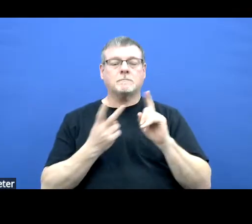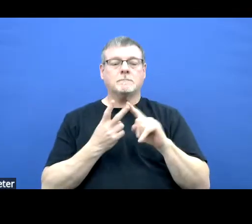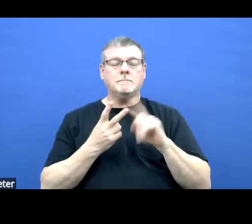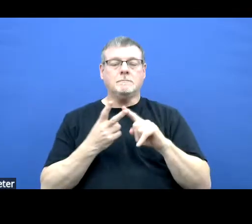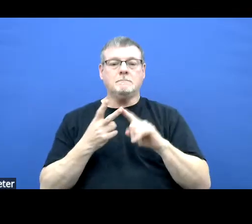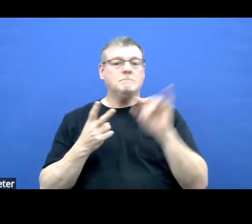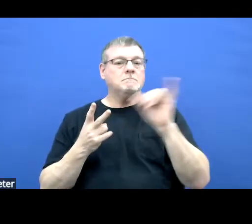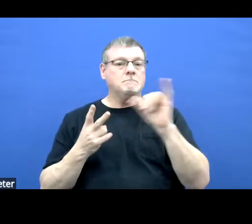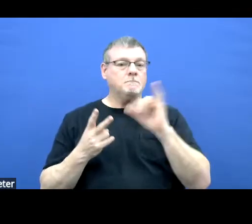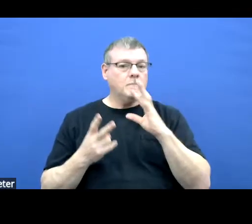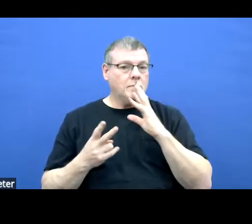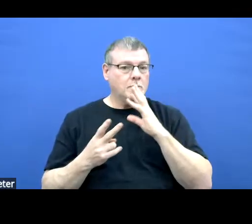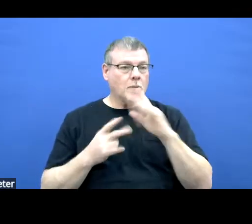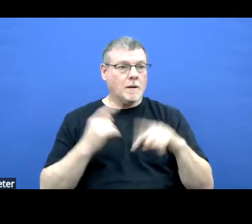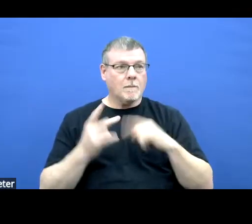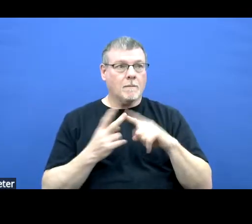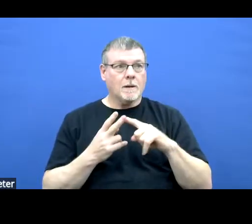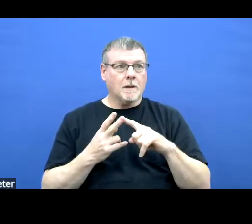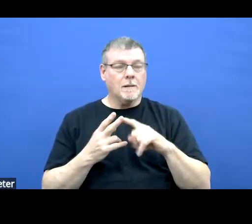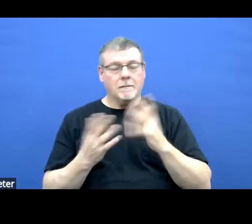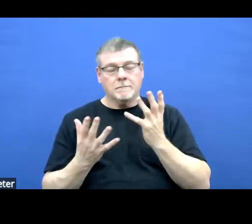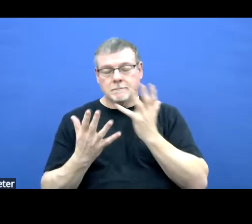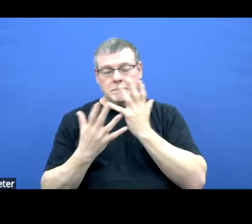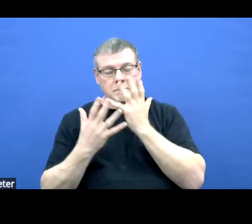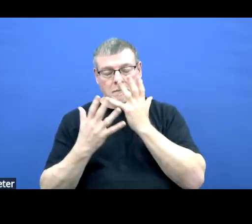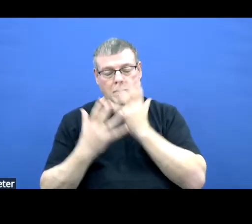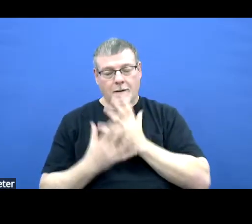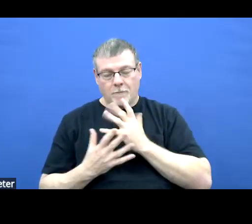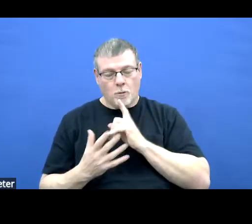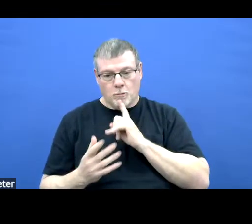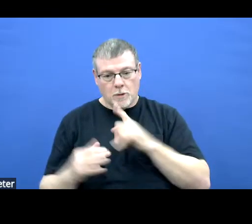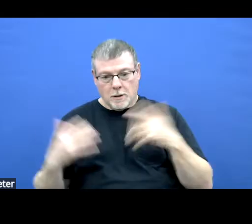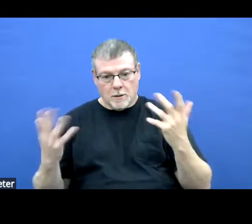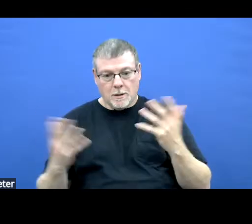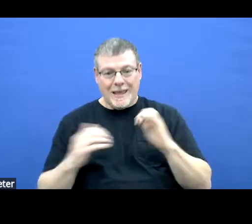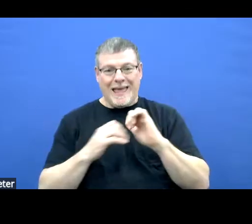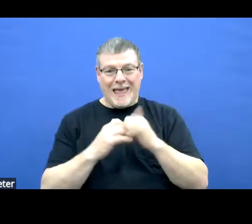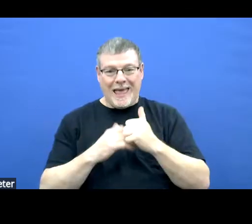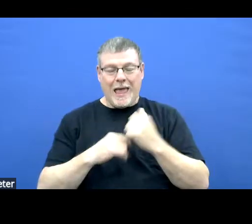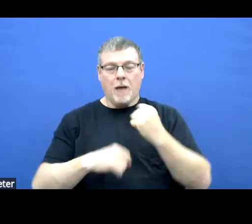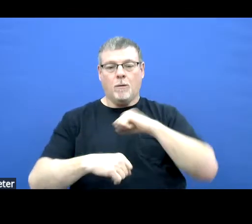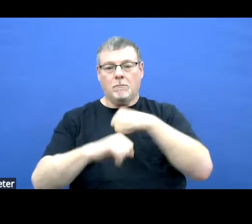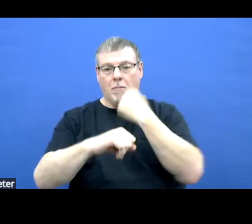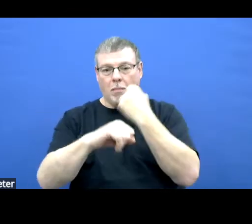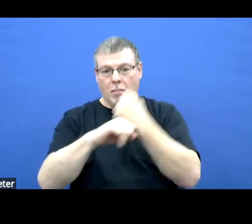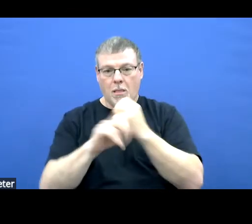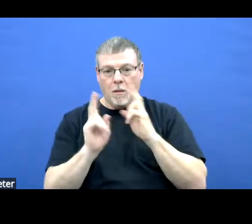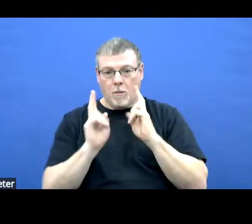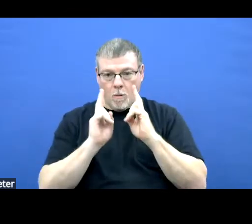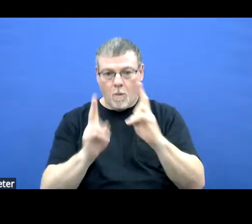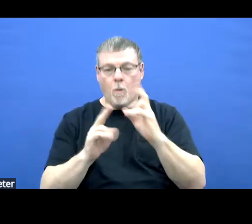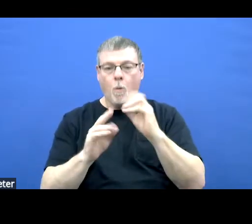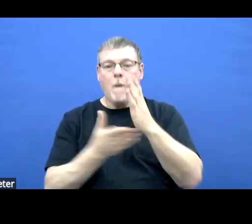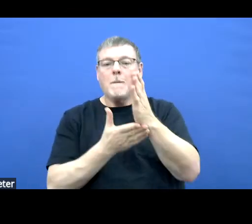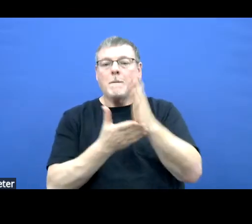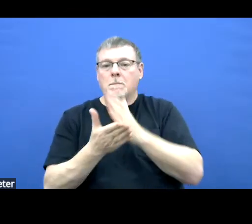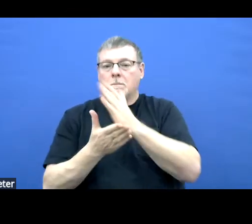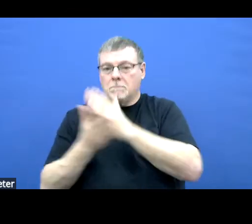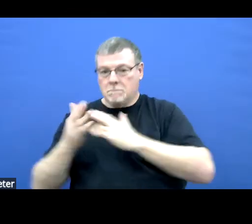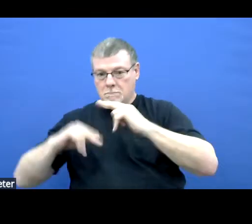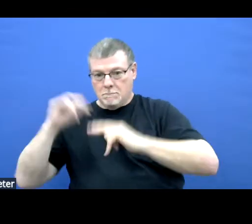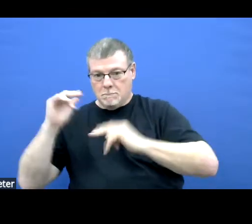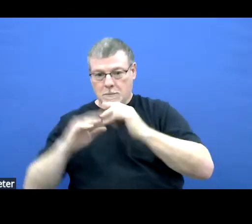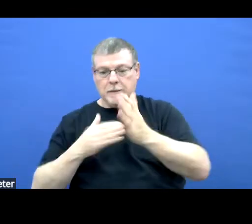talking about, unfortunate reality. How do we lock down hallways or portions of the building